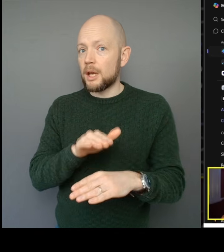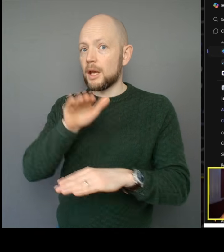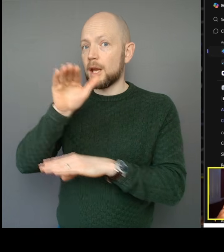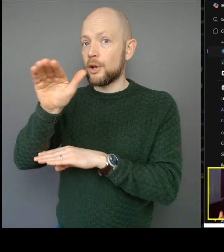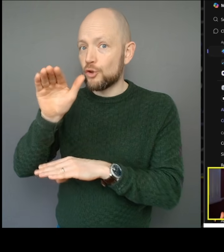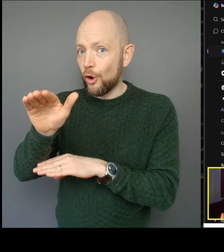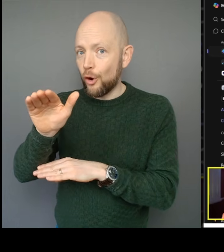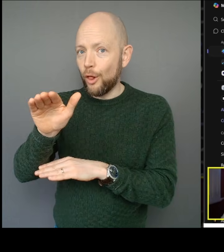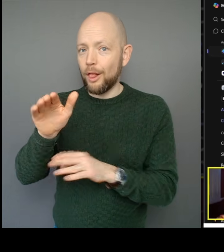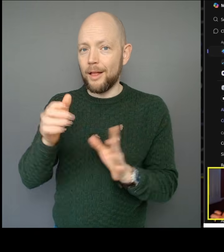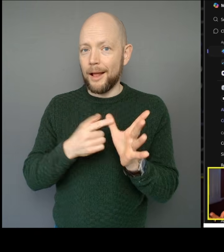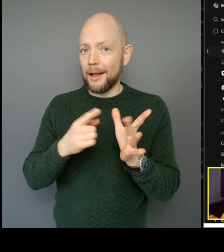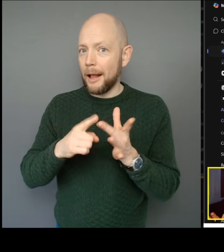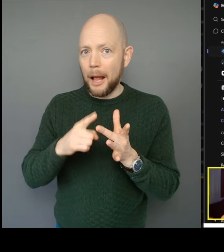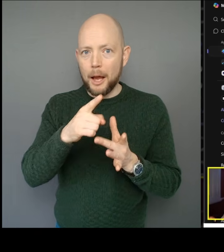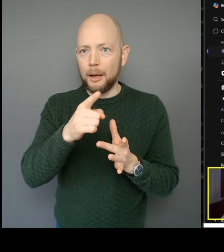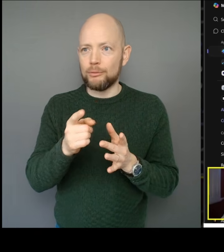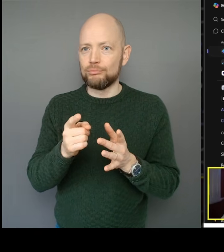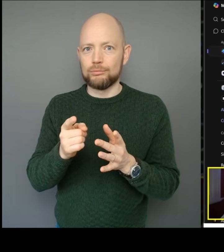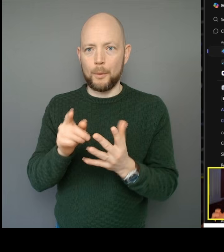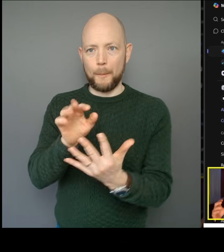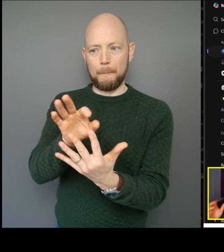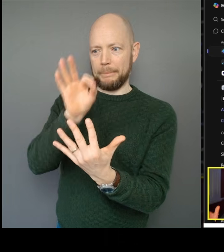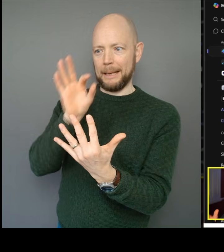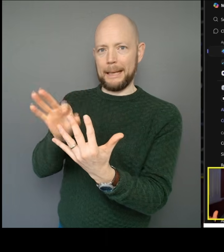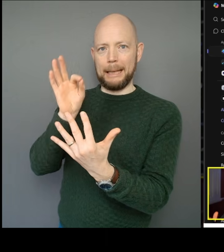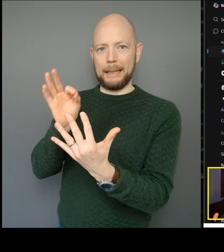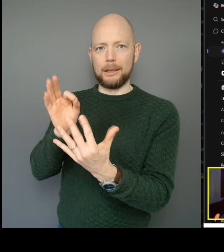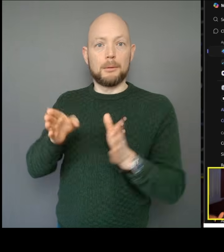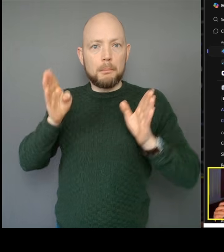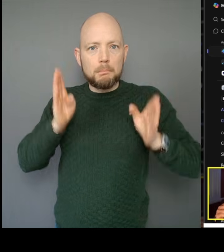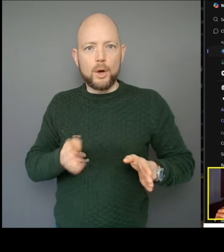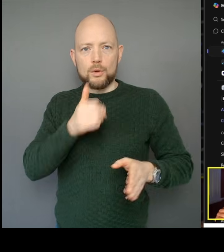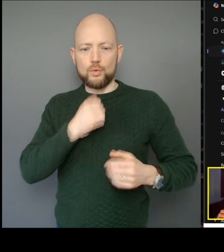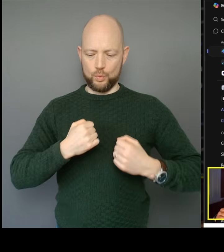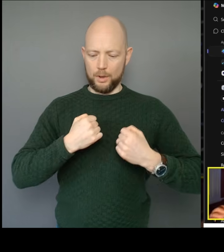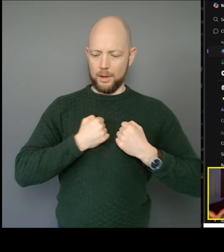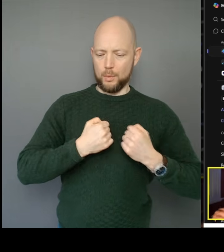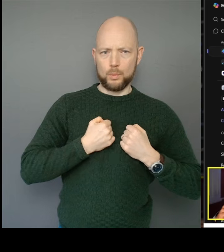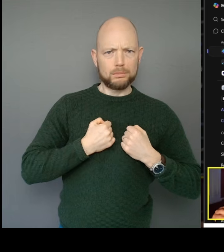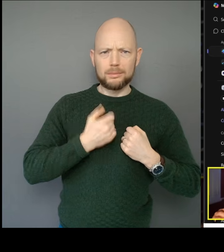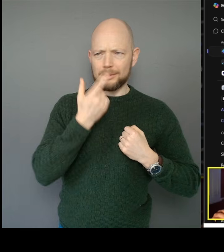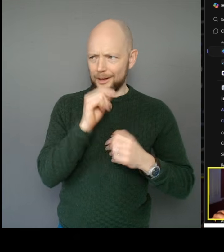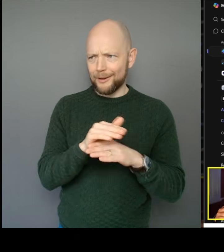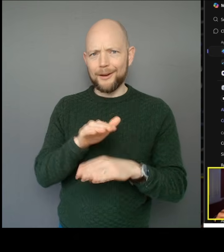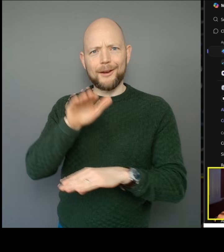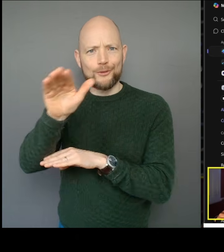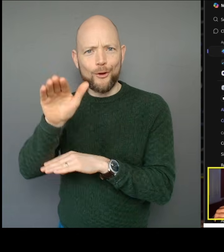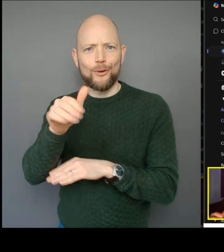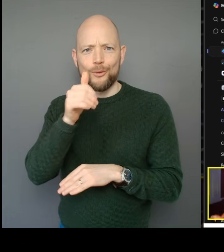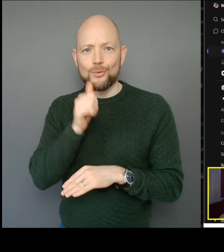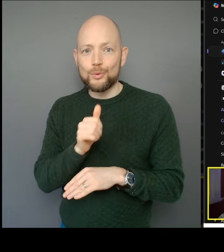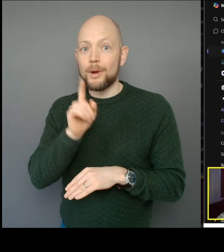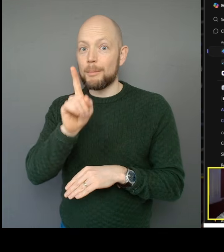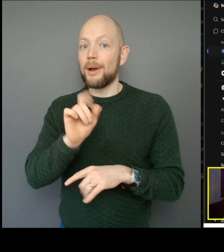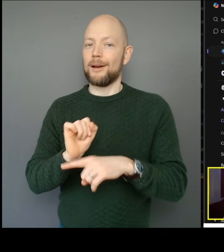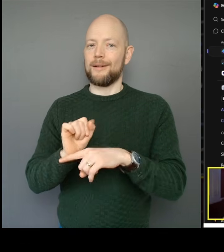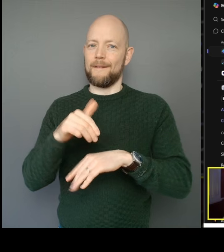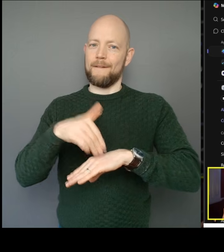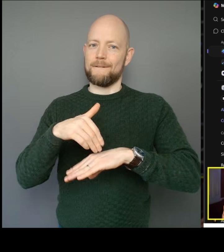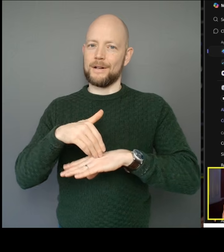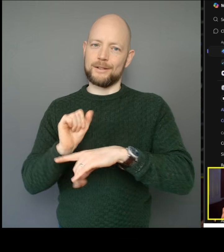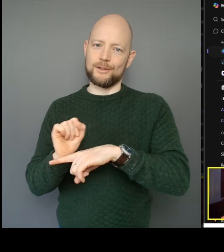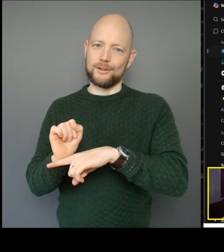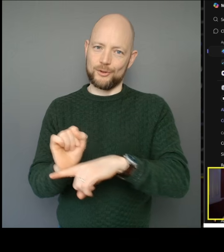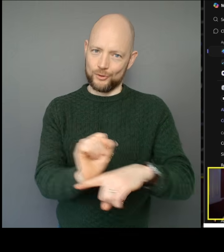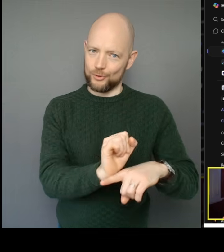language model of choice. It doesn't have to be OpenAI, it can be Anthropic, but the enterprise security changes. And this